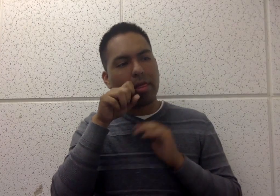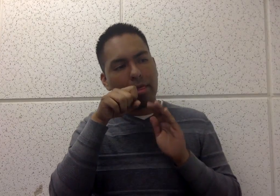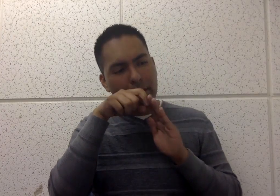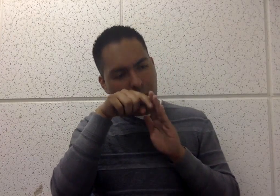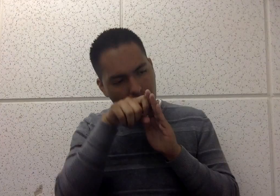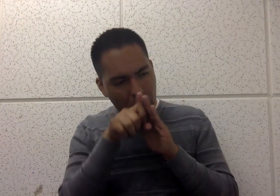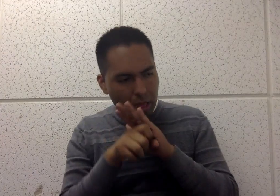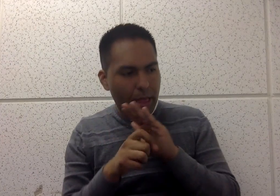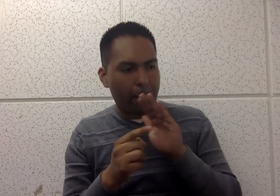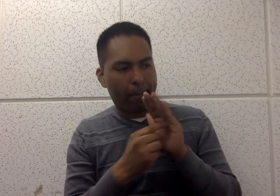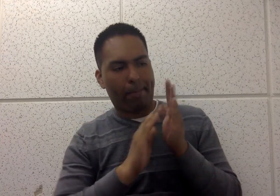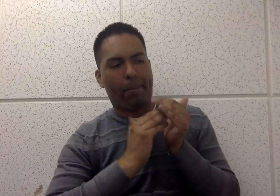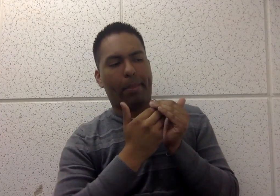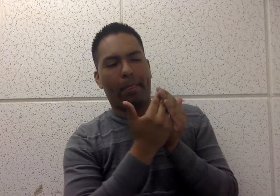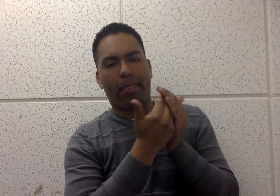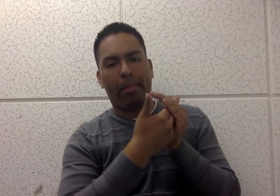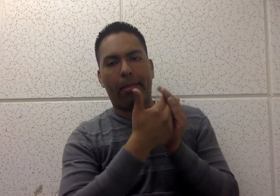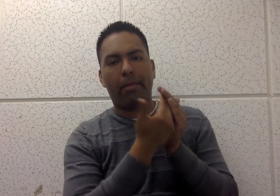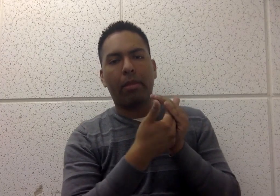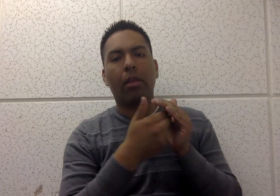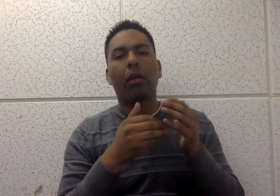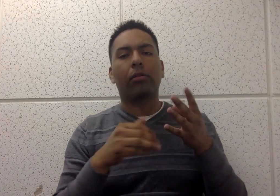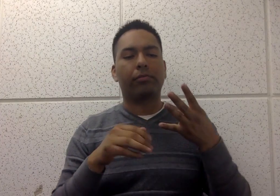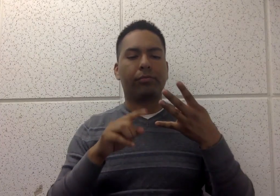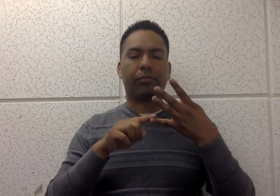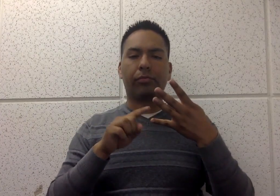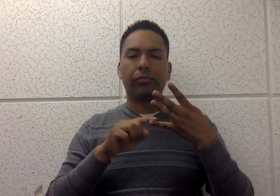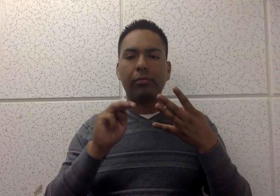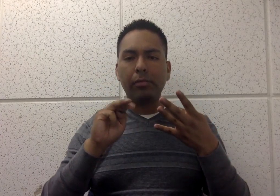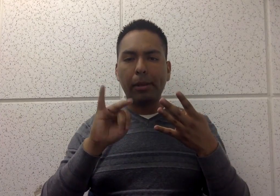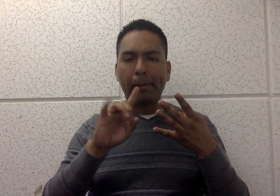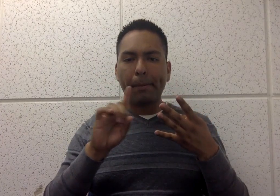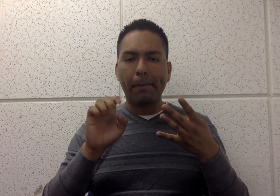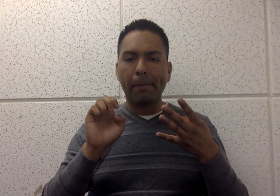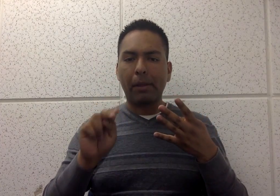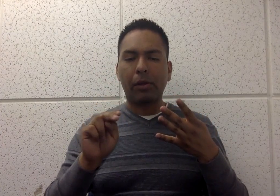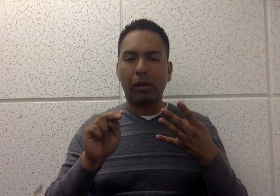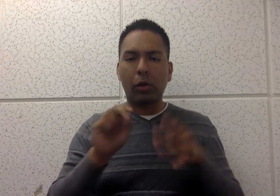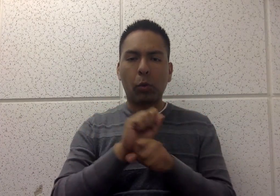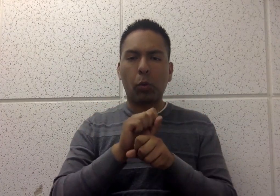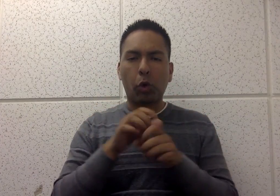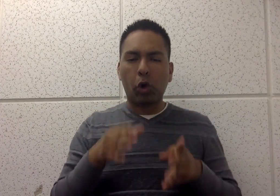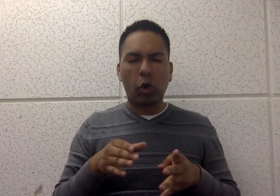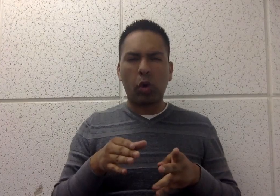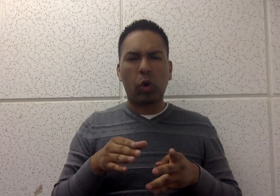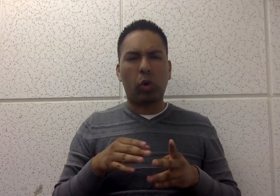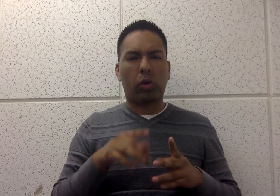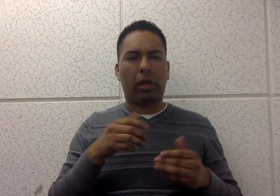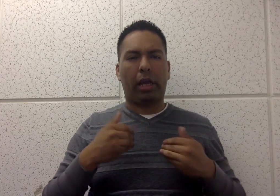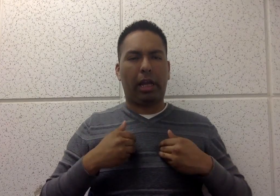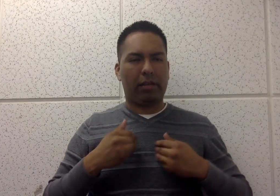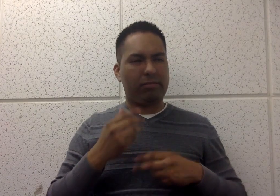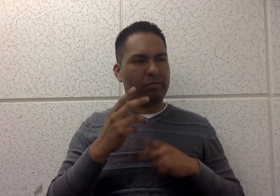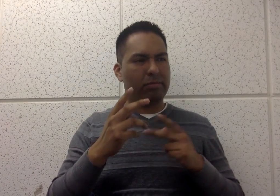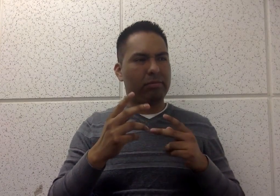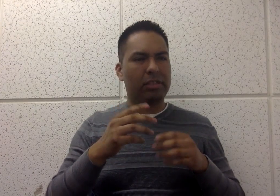workers put some kind of territorial chemical in the garbage. So what you see the midden workers